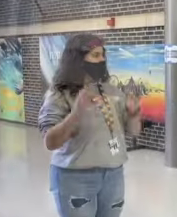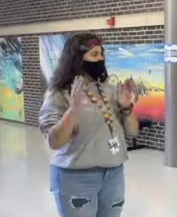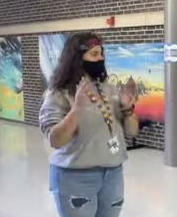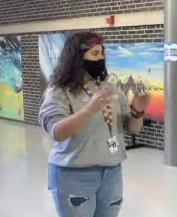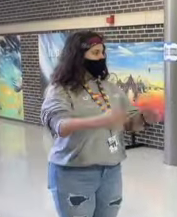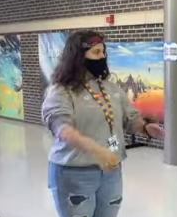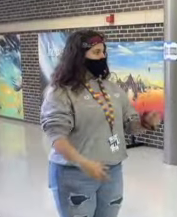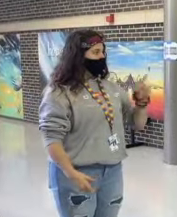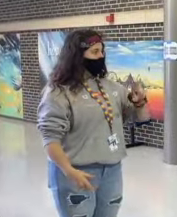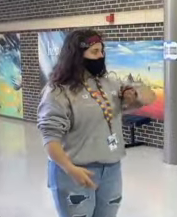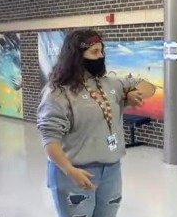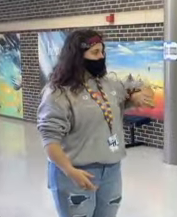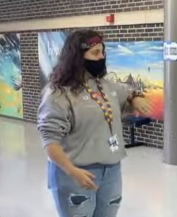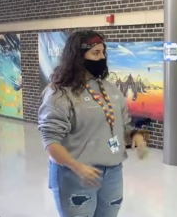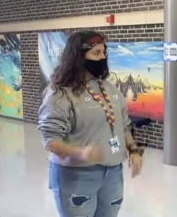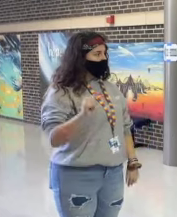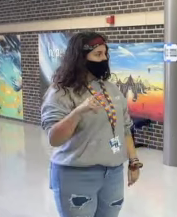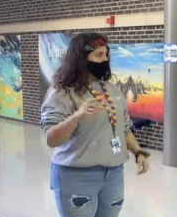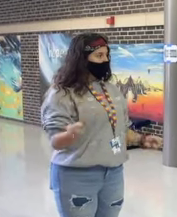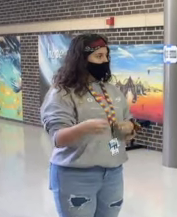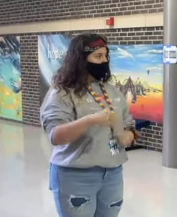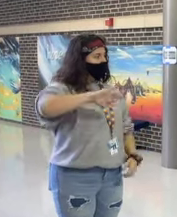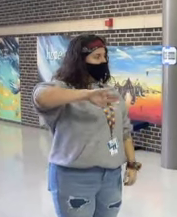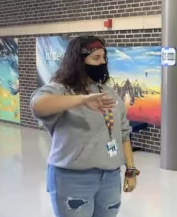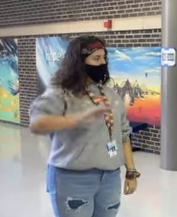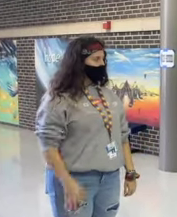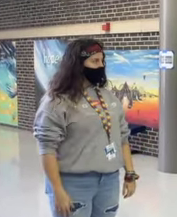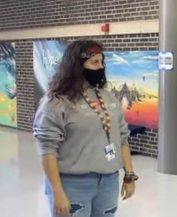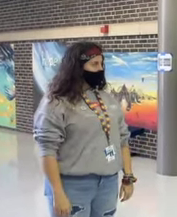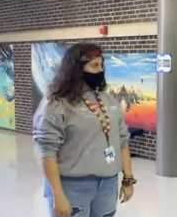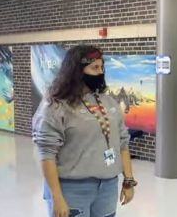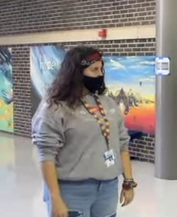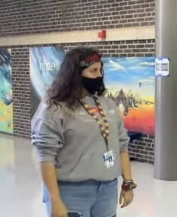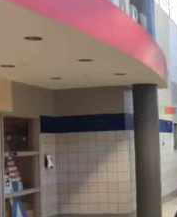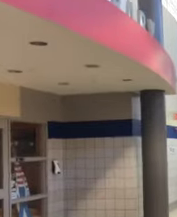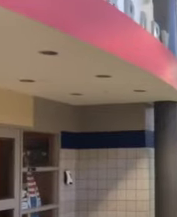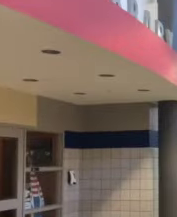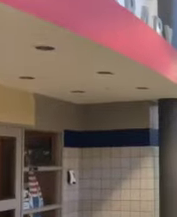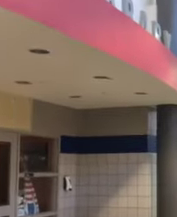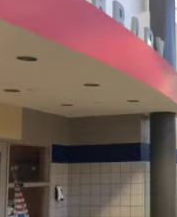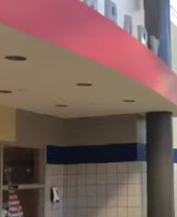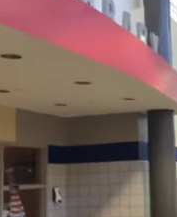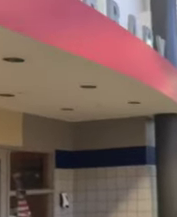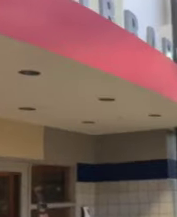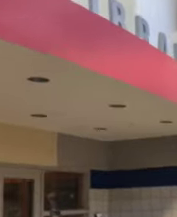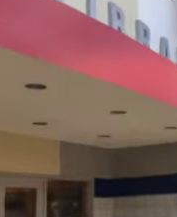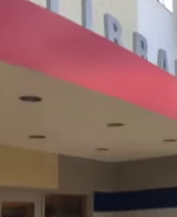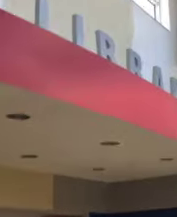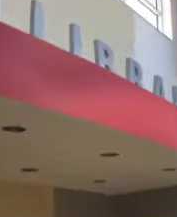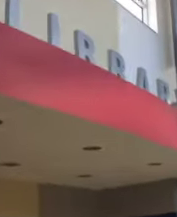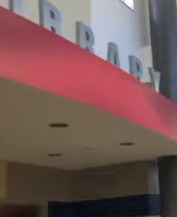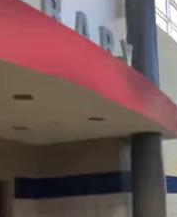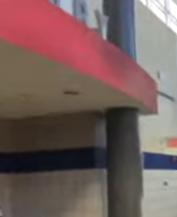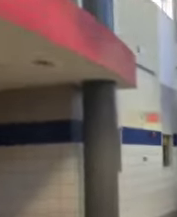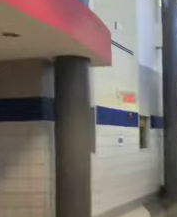right. So that's what she signs to Taylor. In the hall, library's on the left, AP's office is on the right. So Taylor turns it around in her